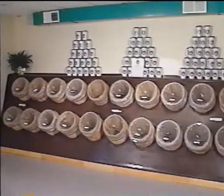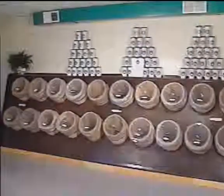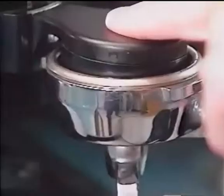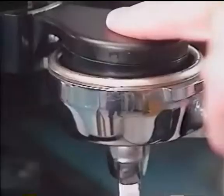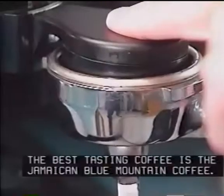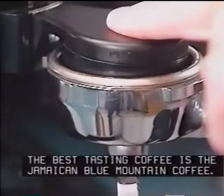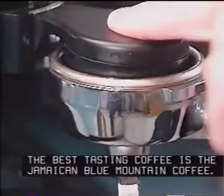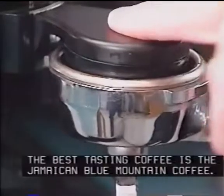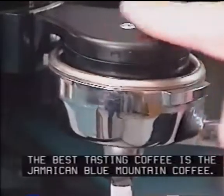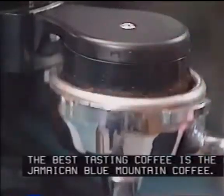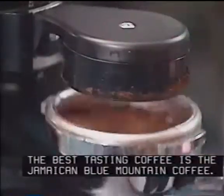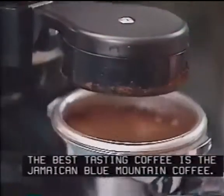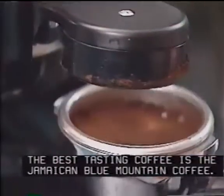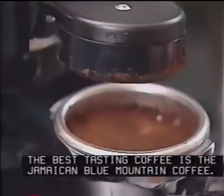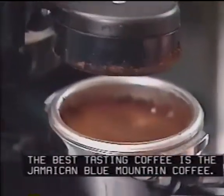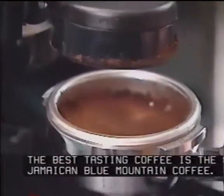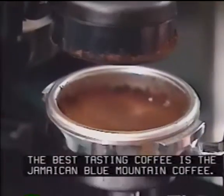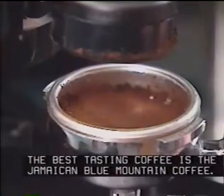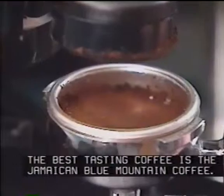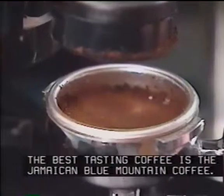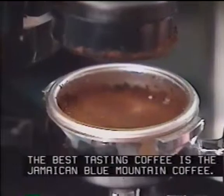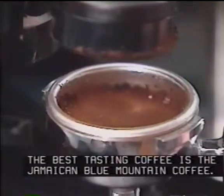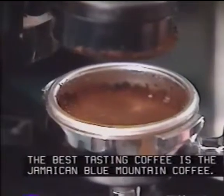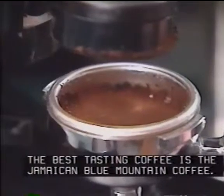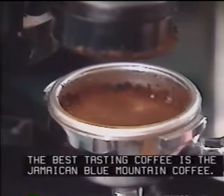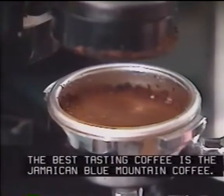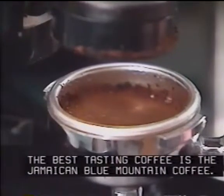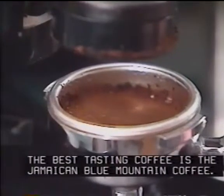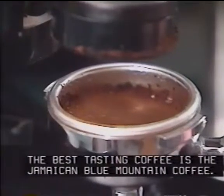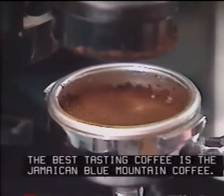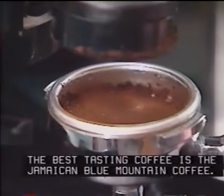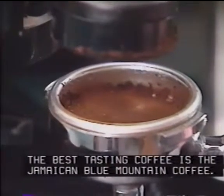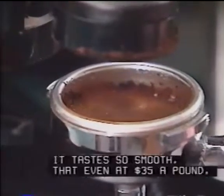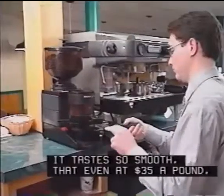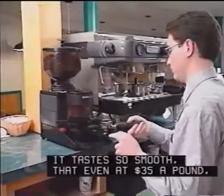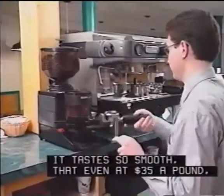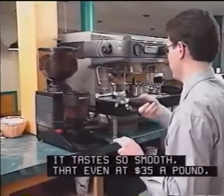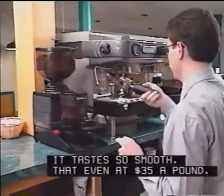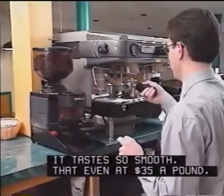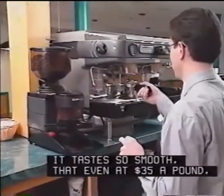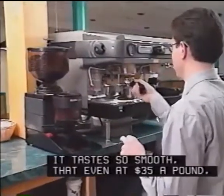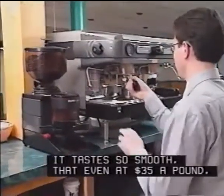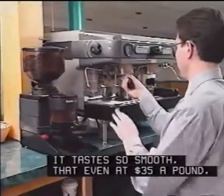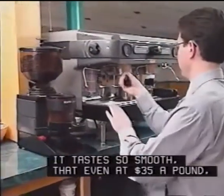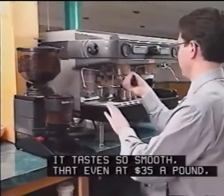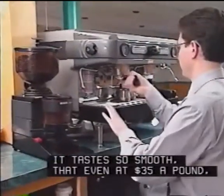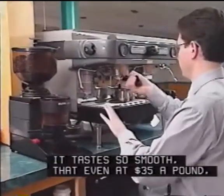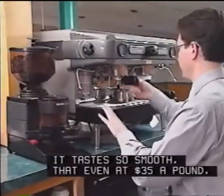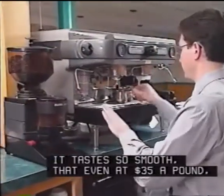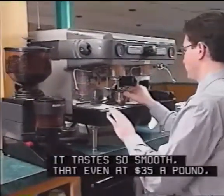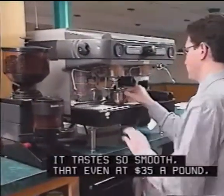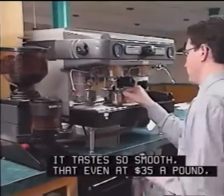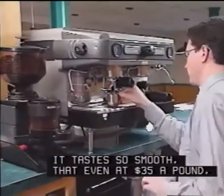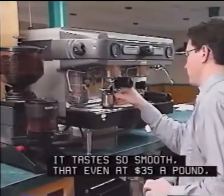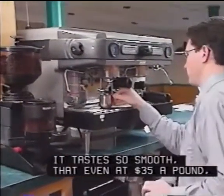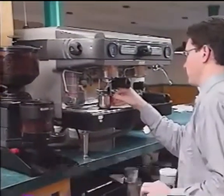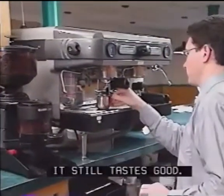The best-tasting coffee is the Jamaican Blue Mountain Coffee. It tastes so smooth that even at $35 a pound, it still